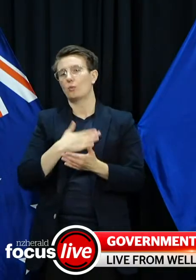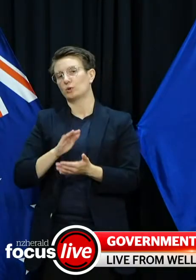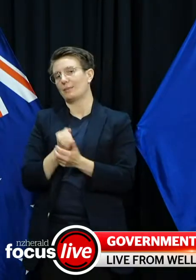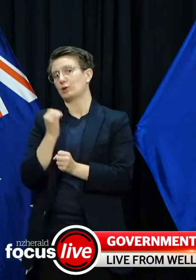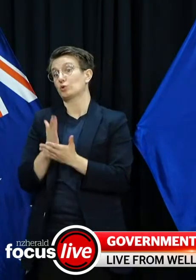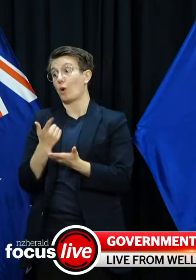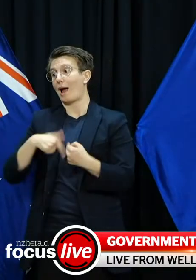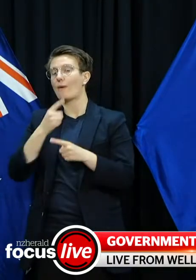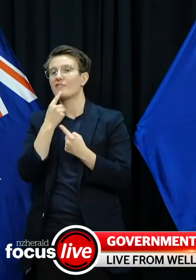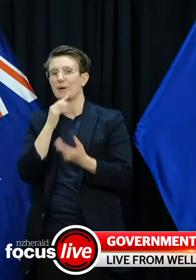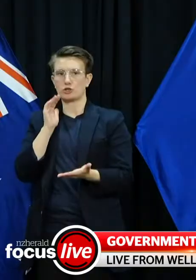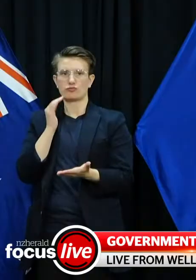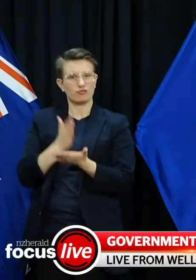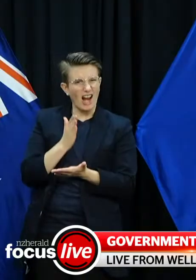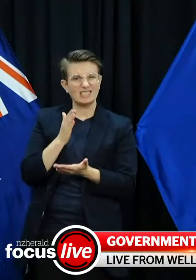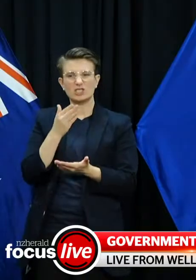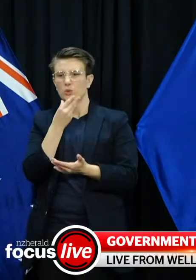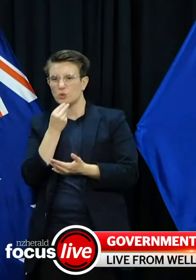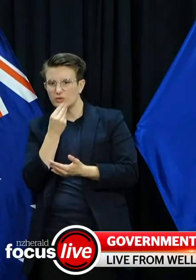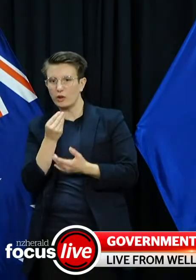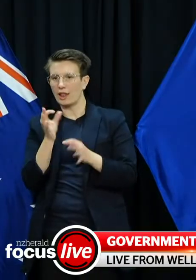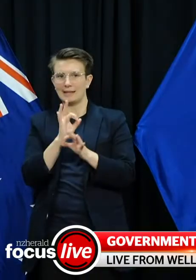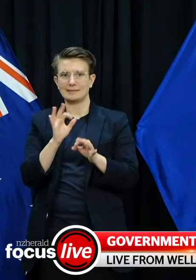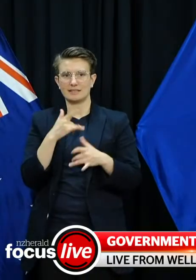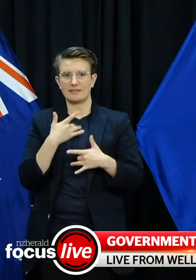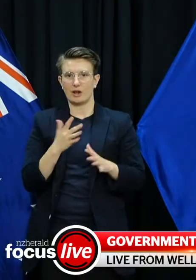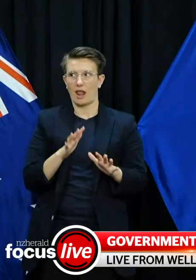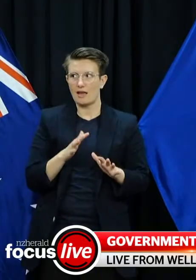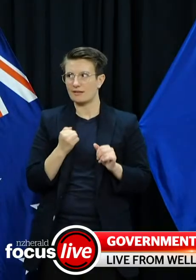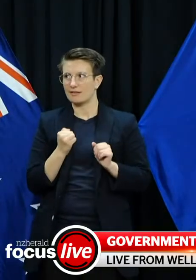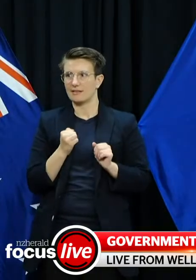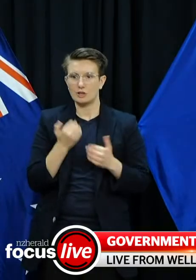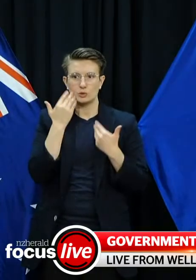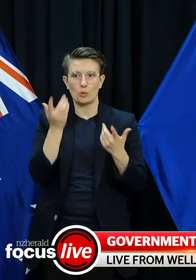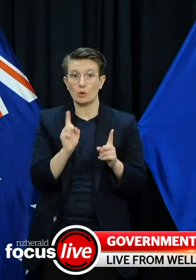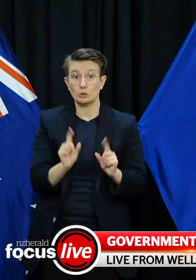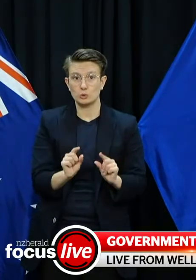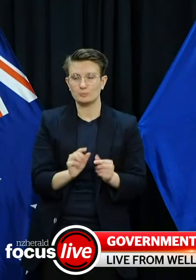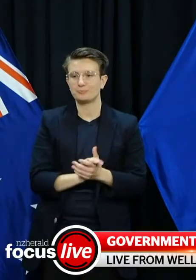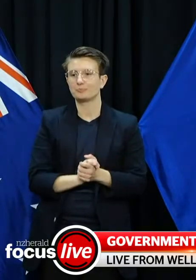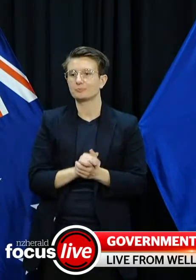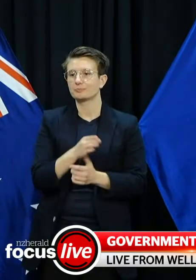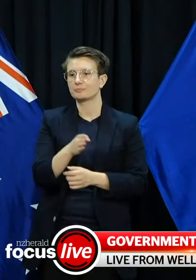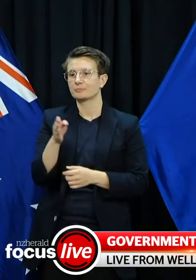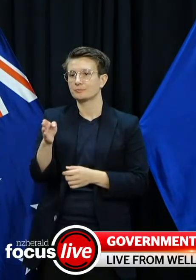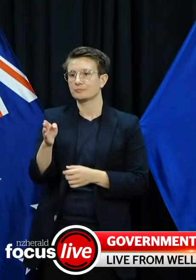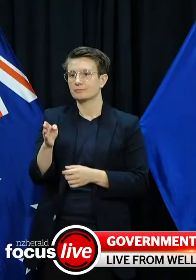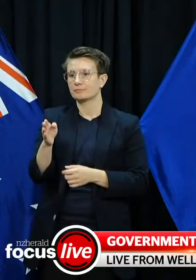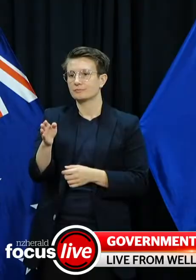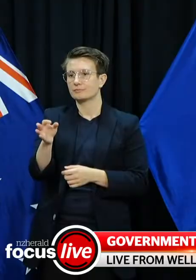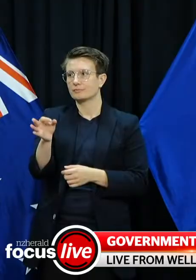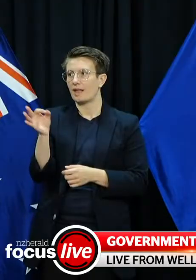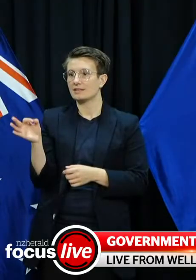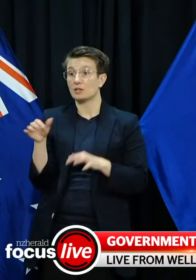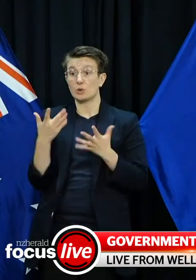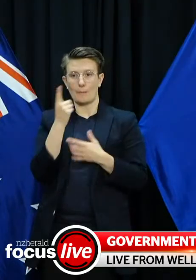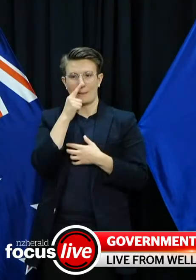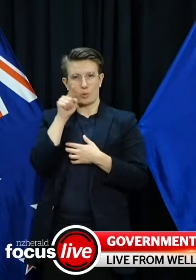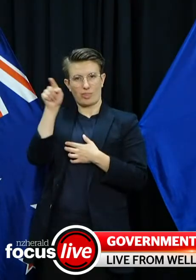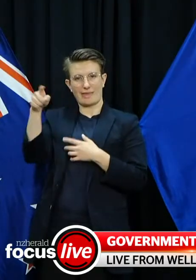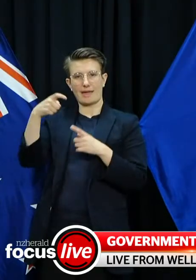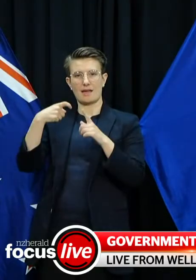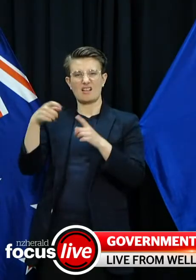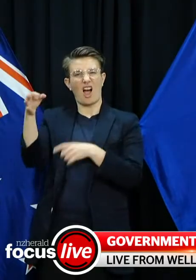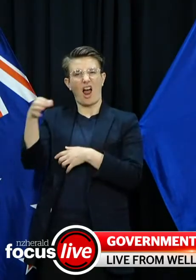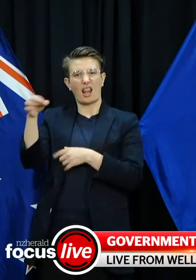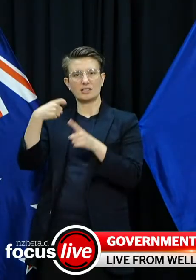doesn't lead to a yo-yo effect or having to unwind the information. No, there's no people on the Kermadec right now, from what we understand, but